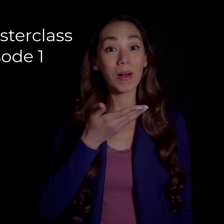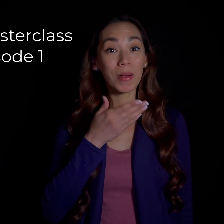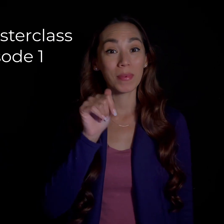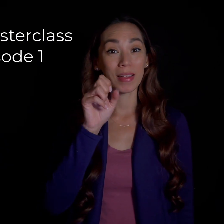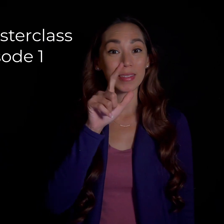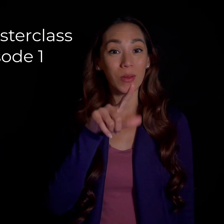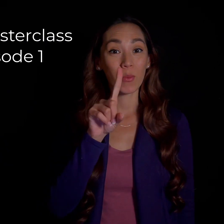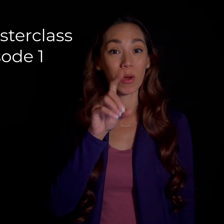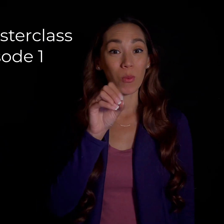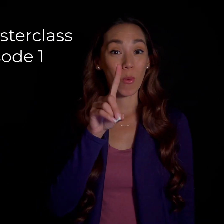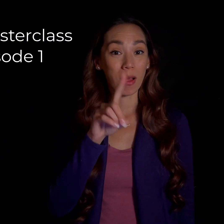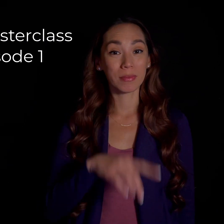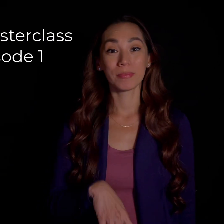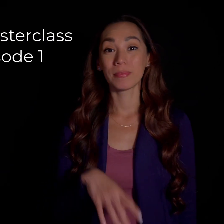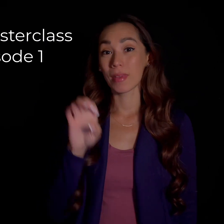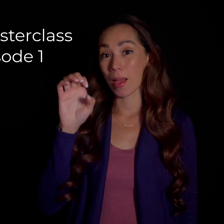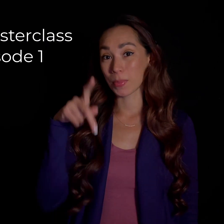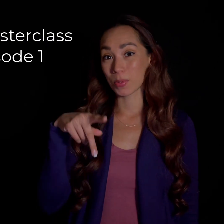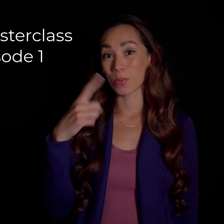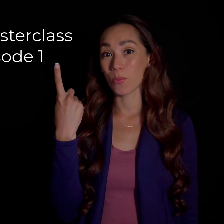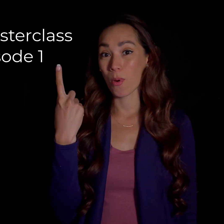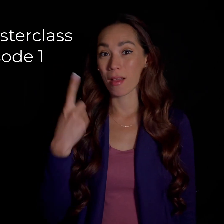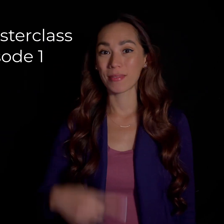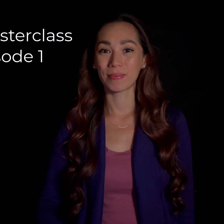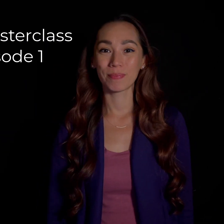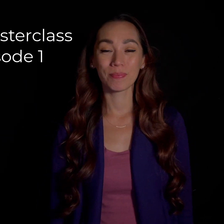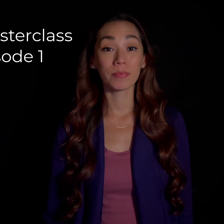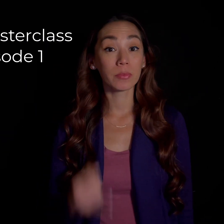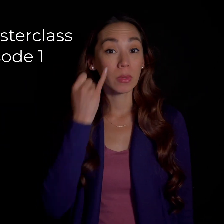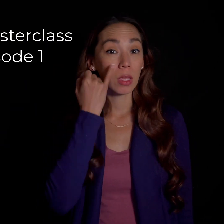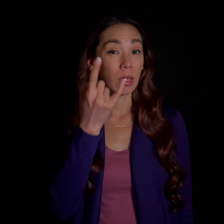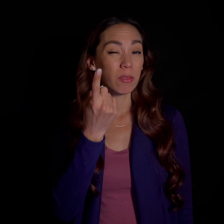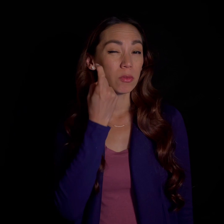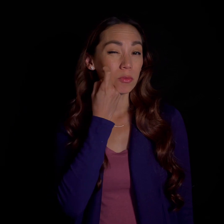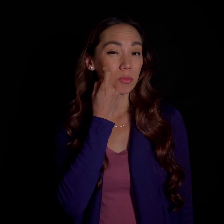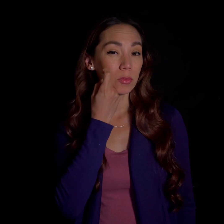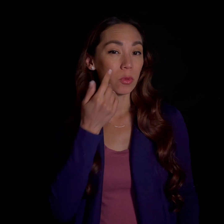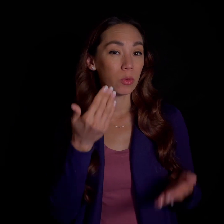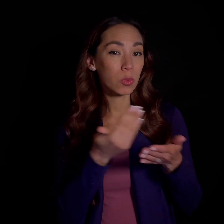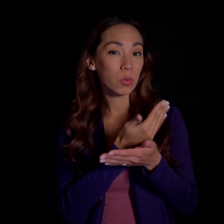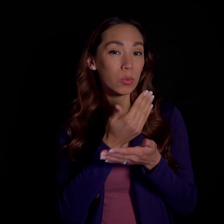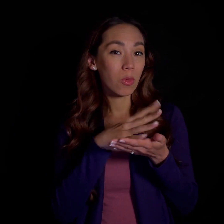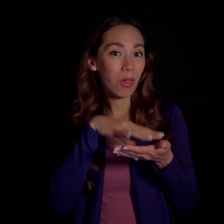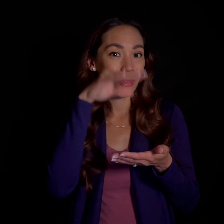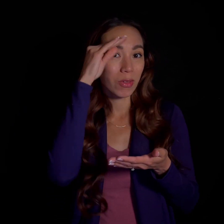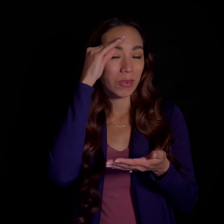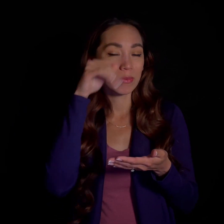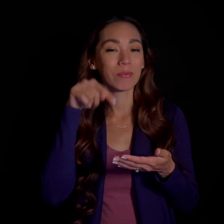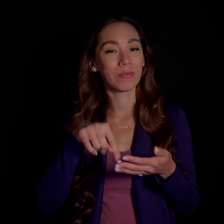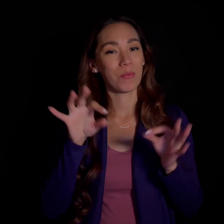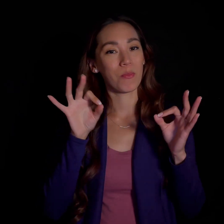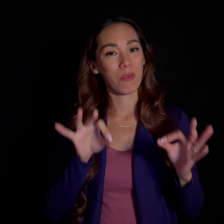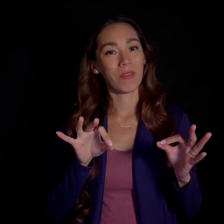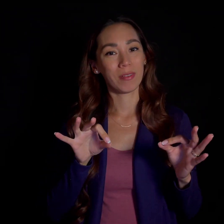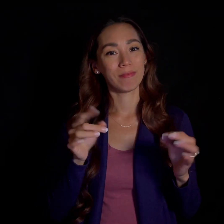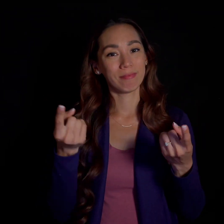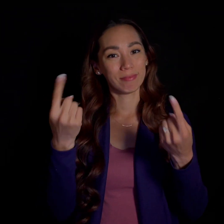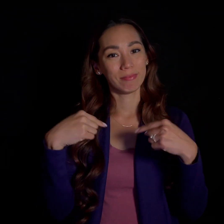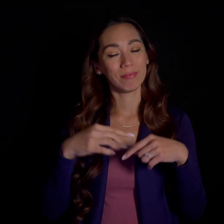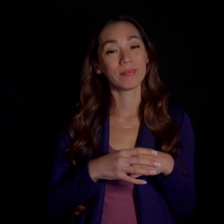Welcome to ASL 101, Episode 1. If you are just starting to learn sign language, this is the perfect place for you. In